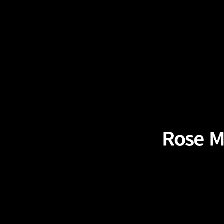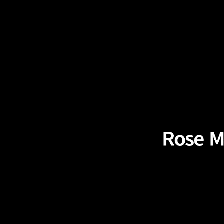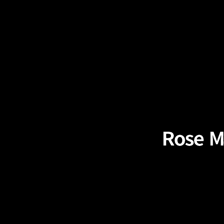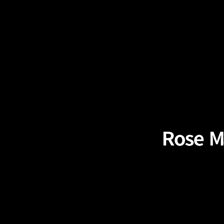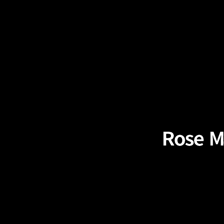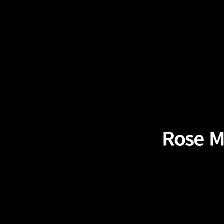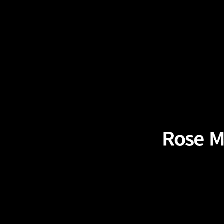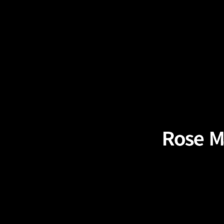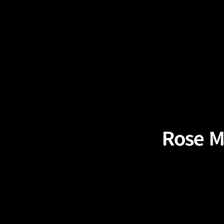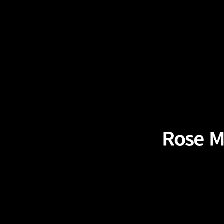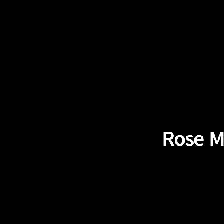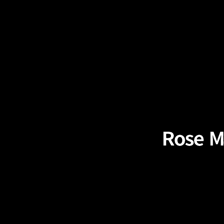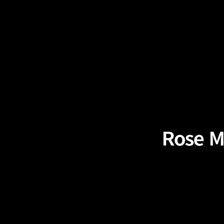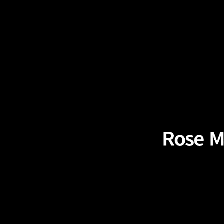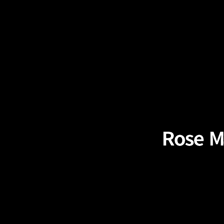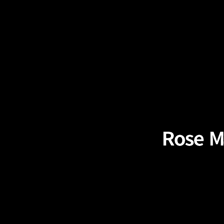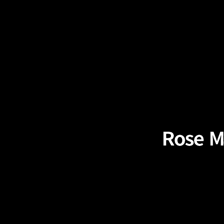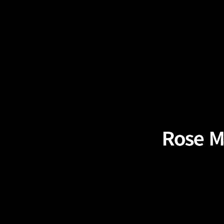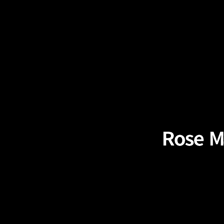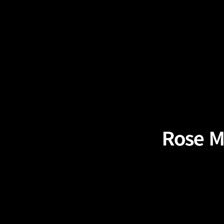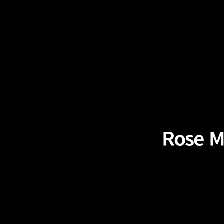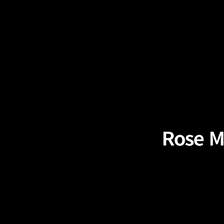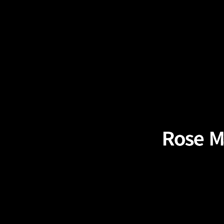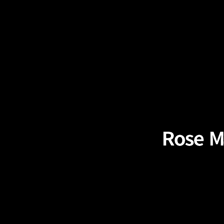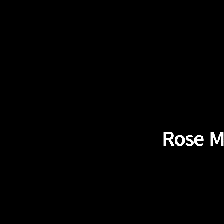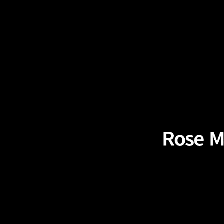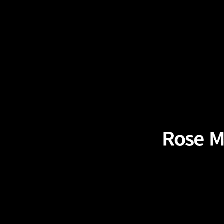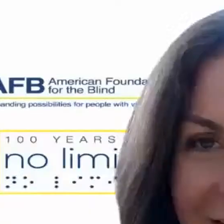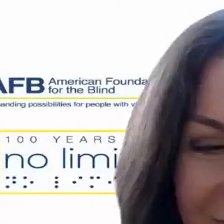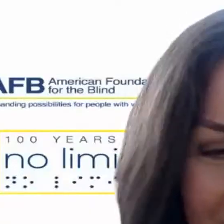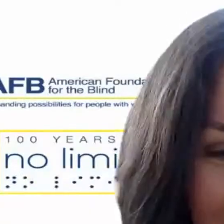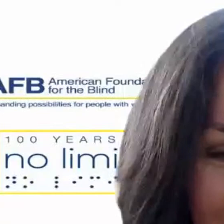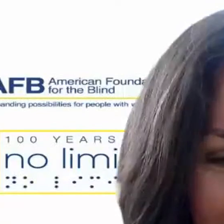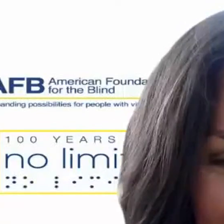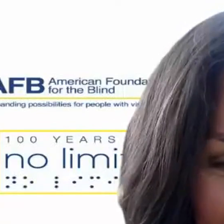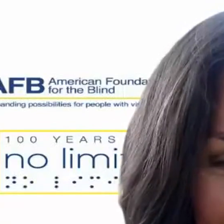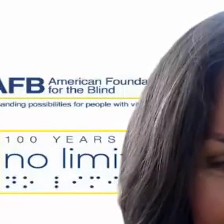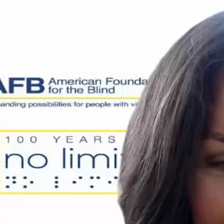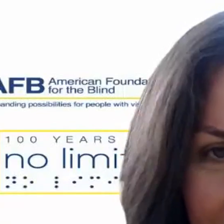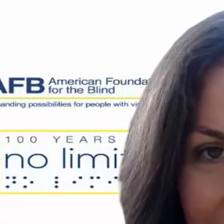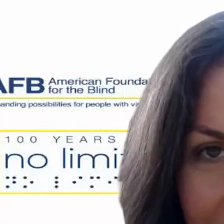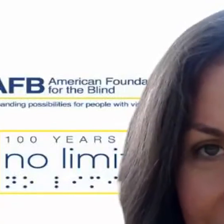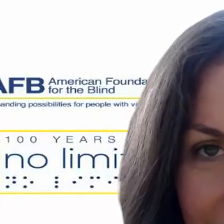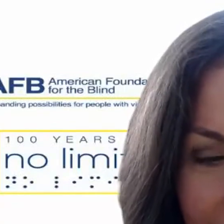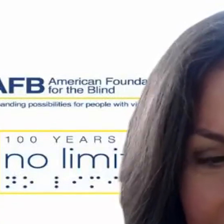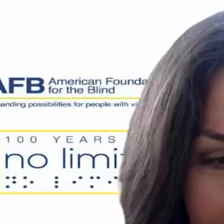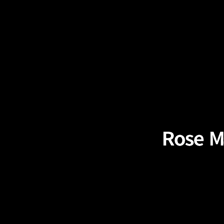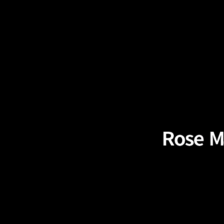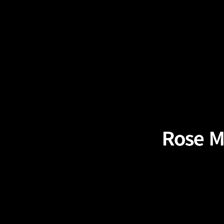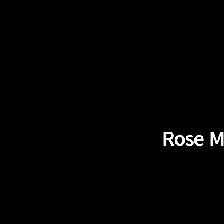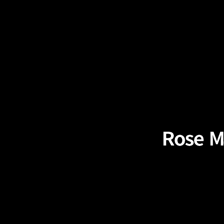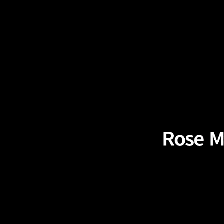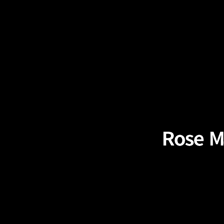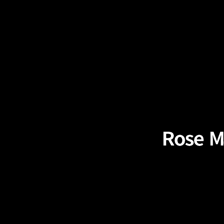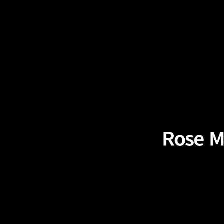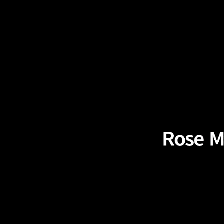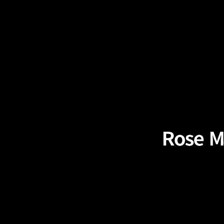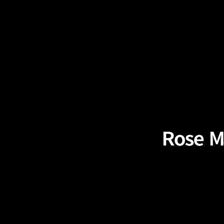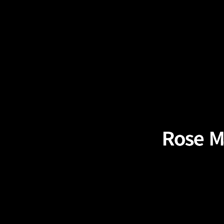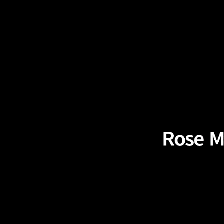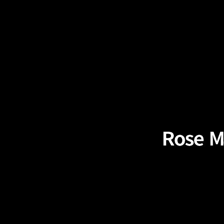Stephanie Enyart. Present. Gregory